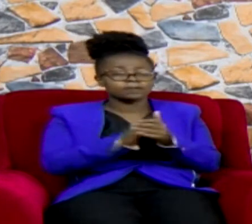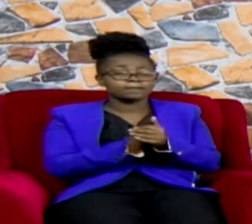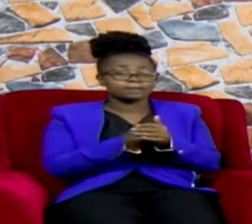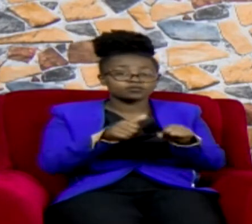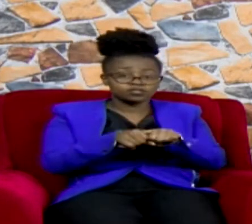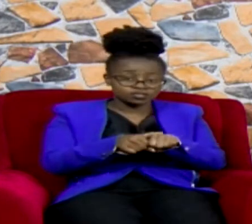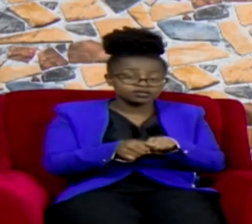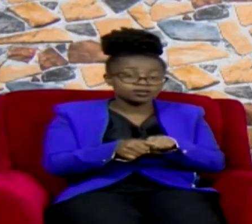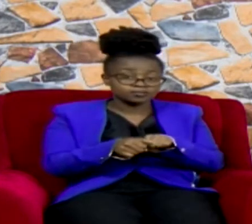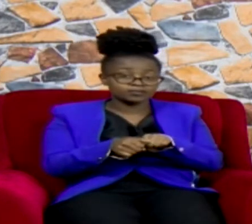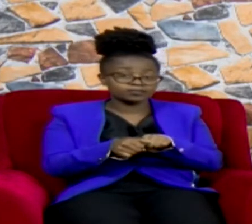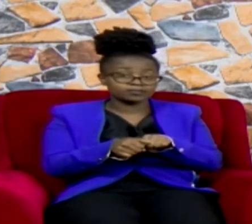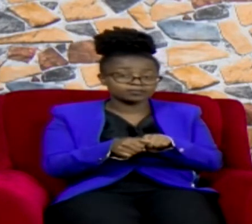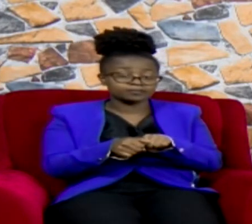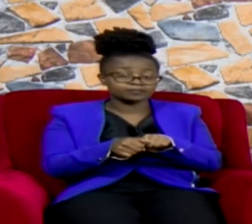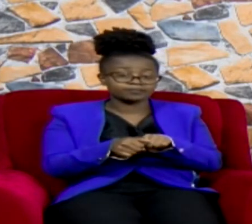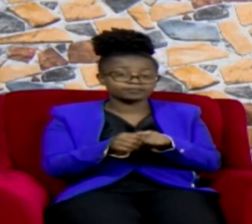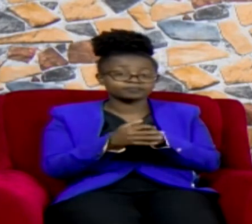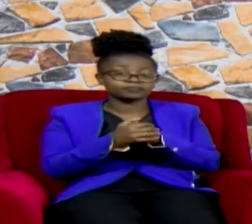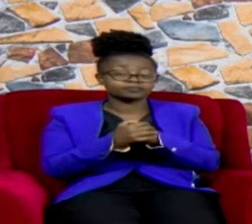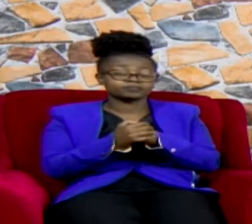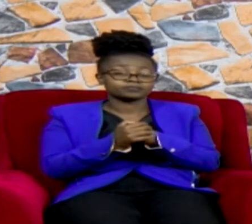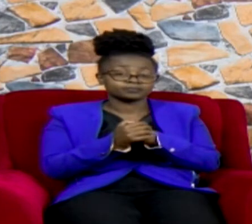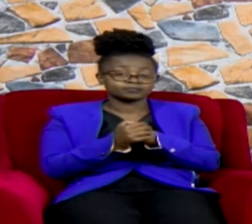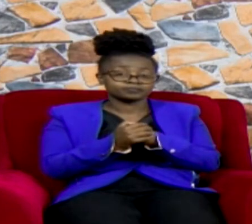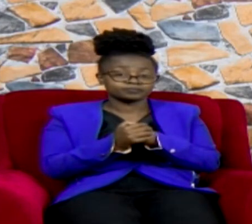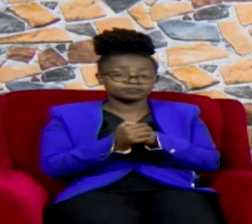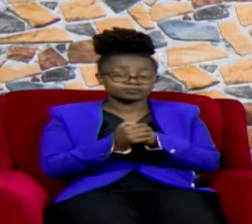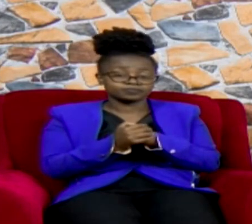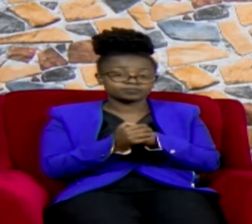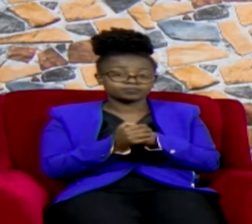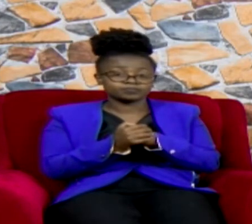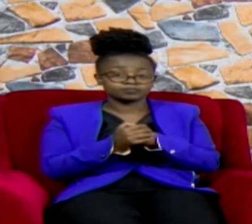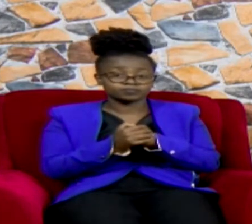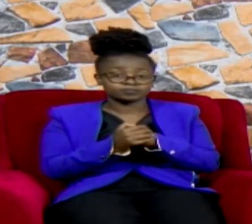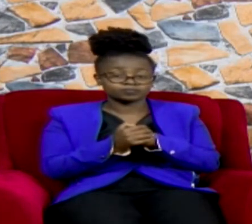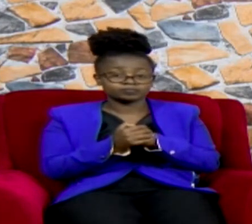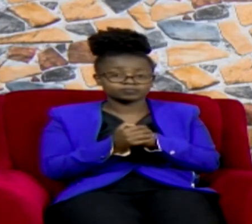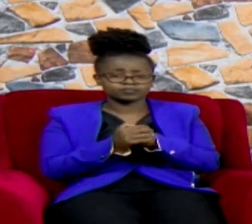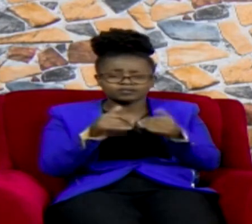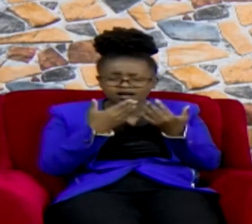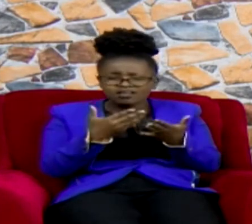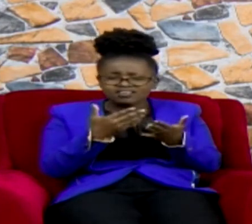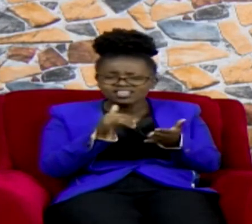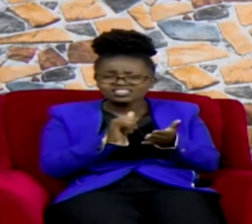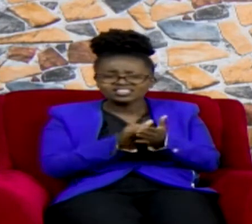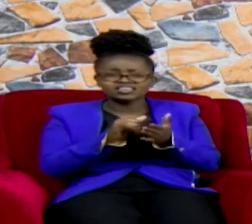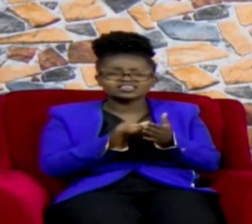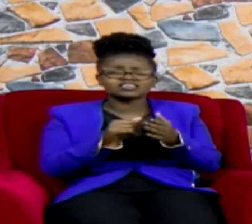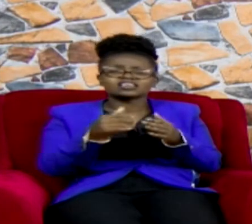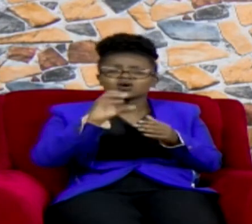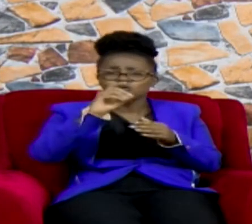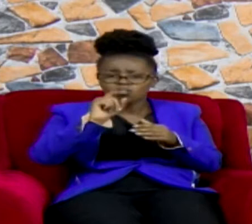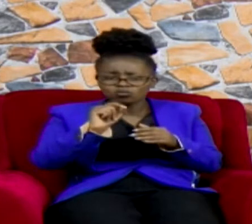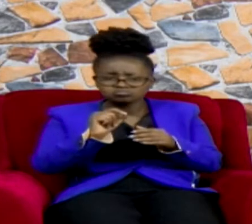for the sake of our viewers who are not conversant with the jargon. So how exactly does an OT play a part in that? That